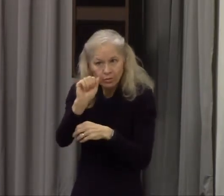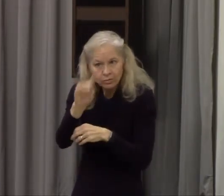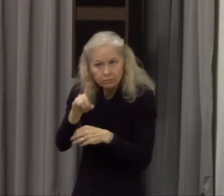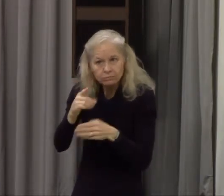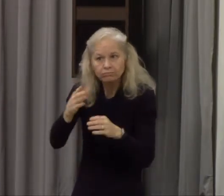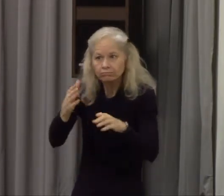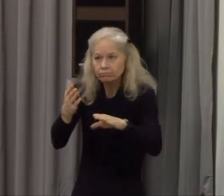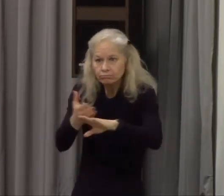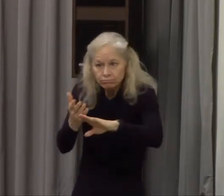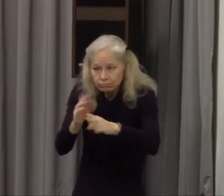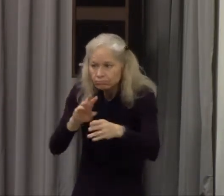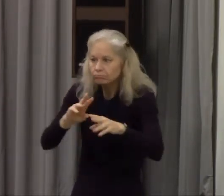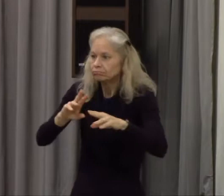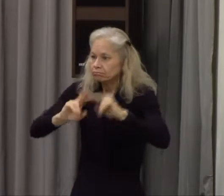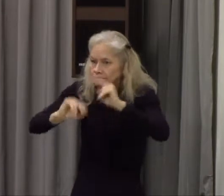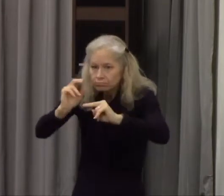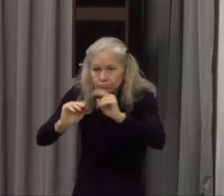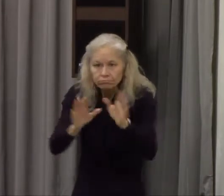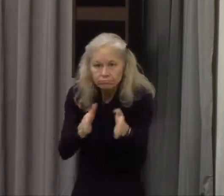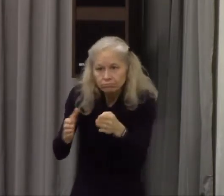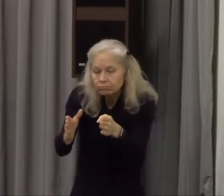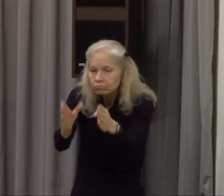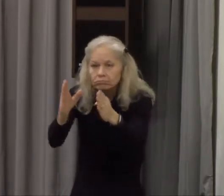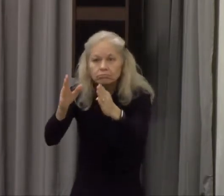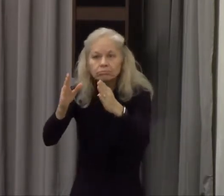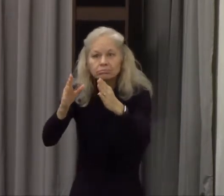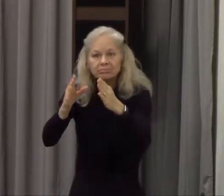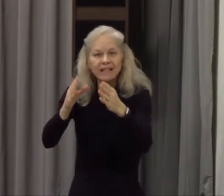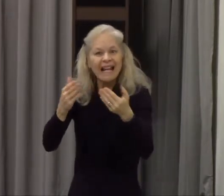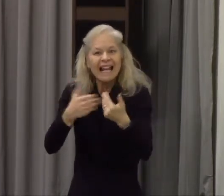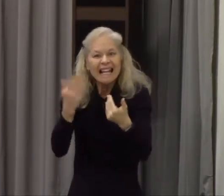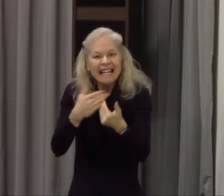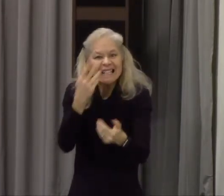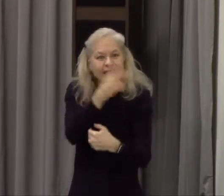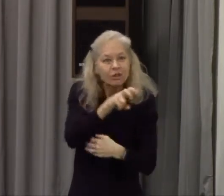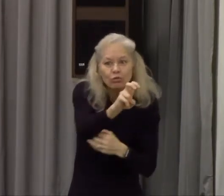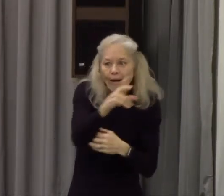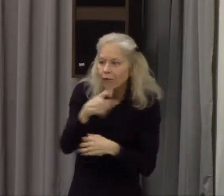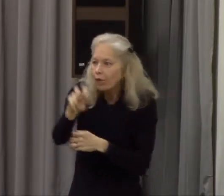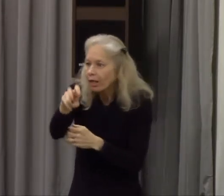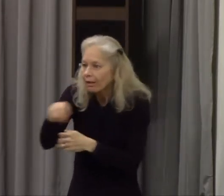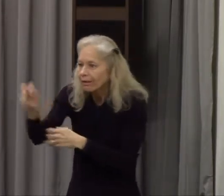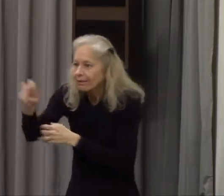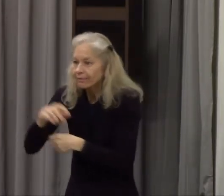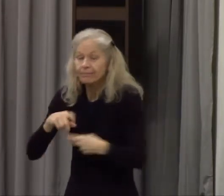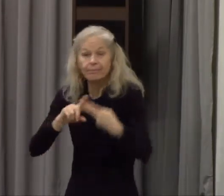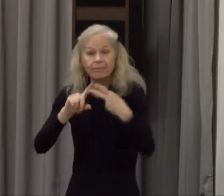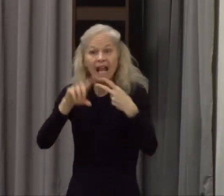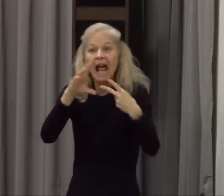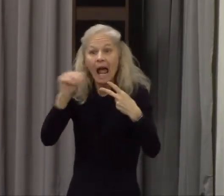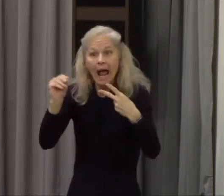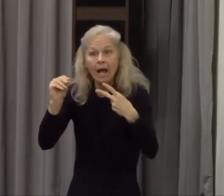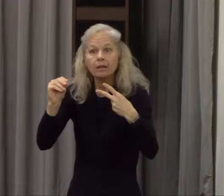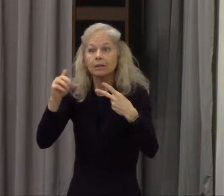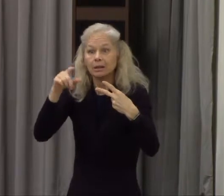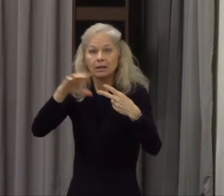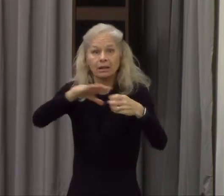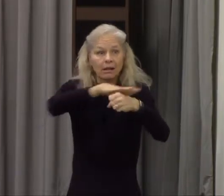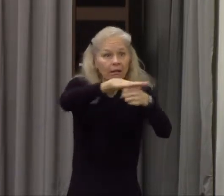certain province that didn't have peace, then the ruler of that province had to answer to Caesar. Hey, you want your job, you better keep